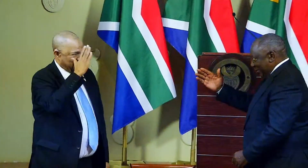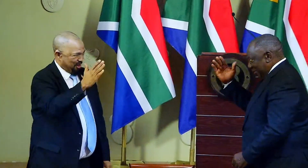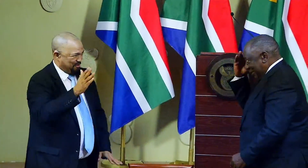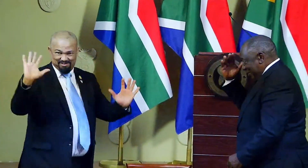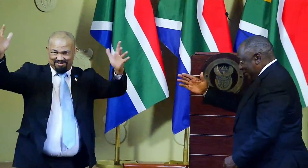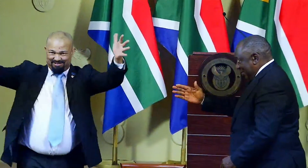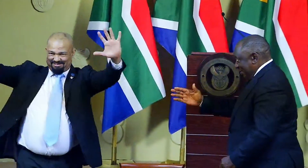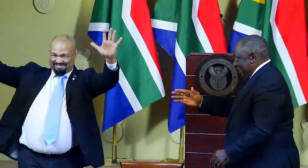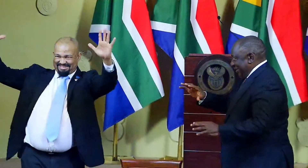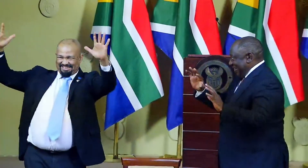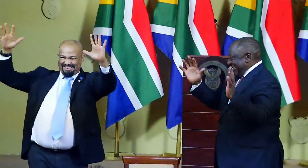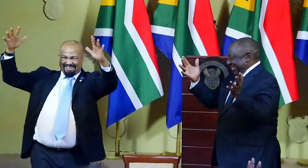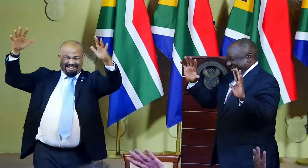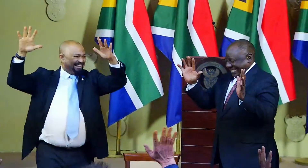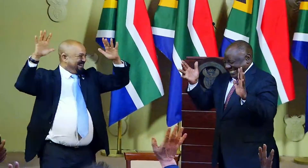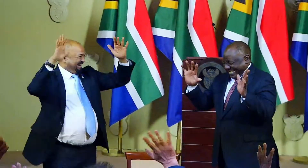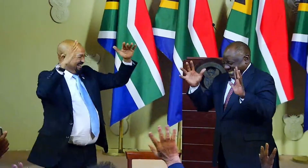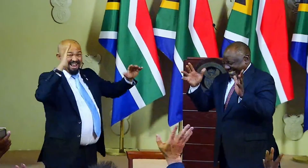Hello.